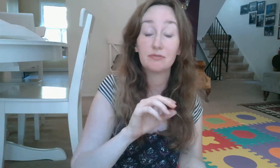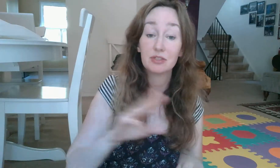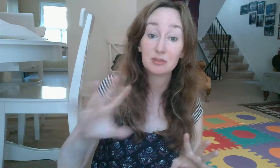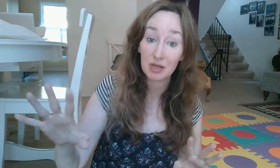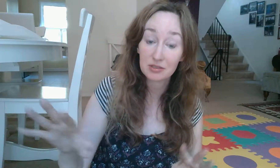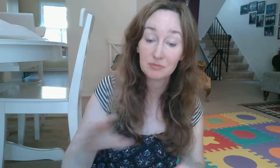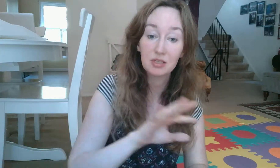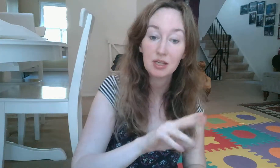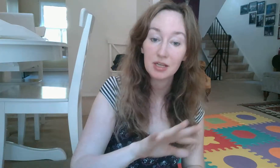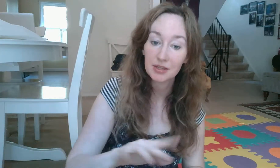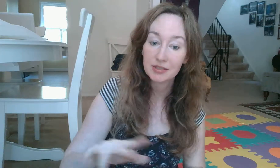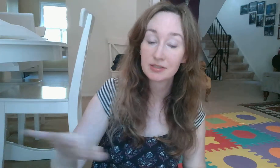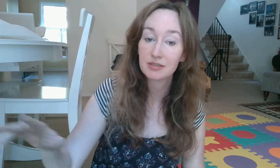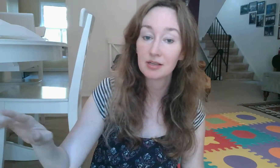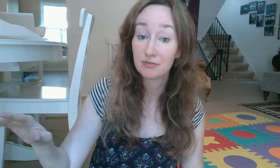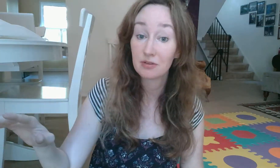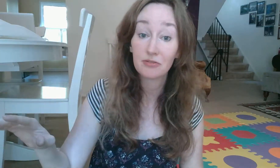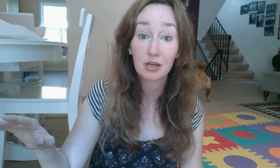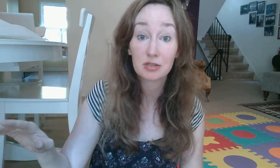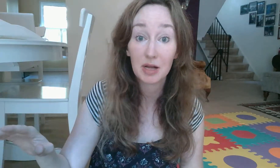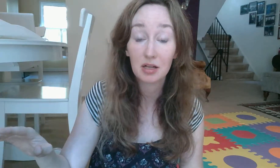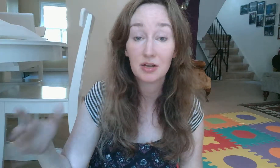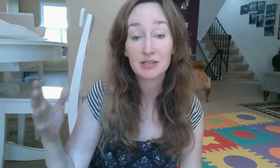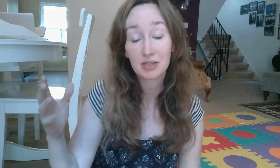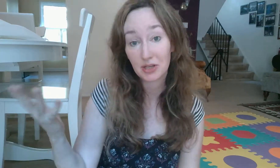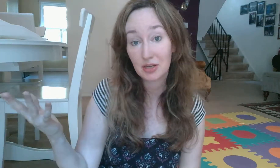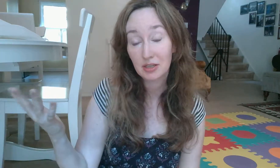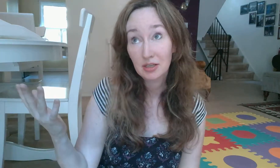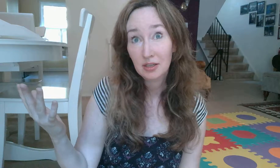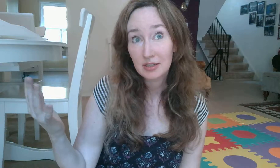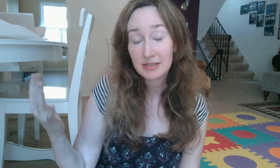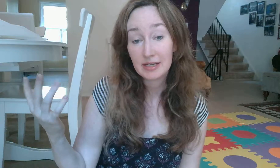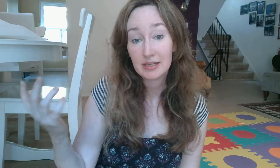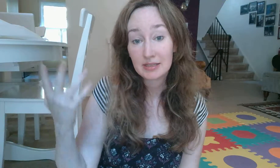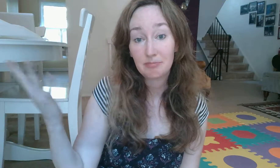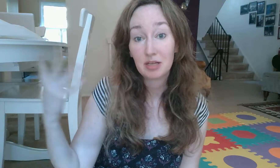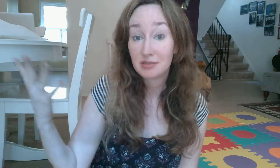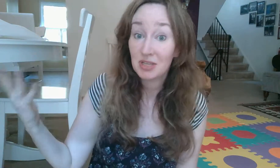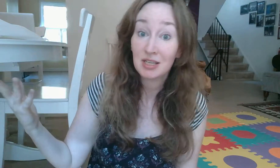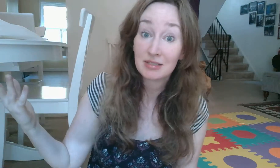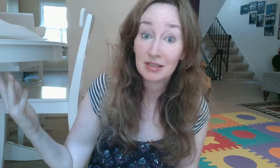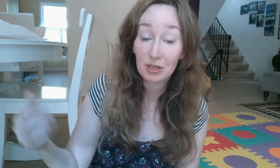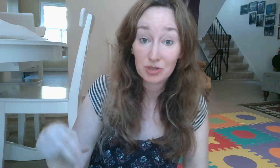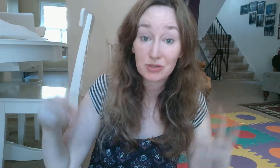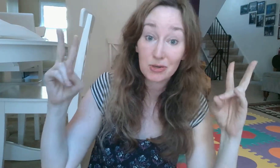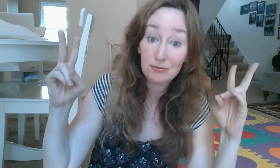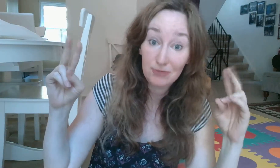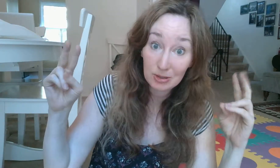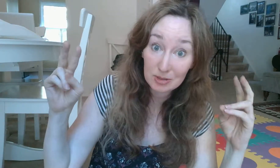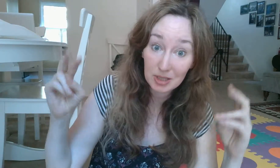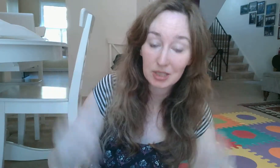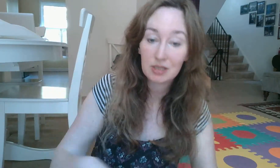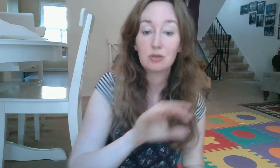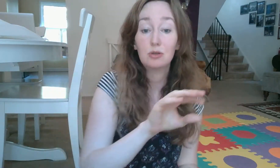to spell something, this is the sign for finger spell. And that's how they say spell something in sign language. It's called finger spelling. So you